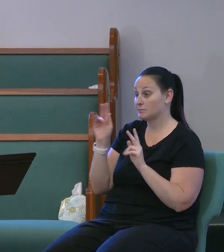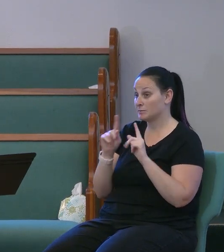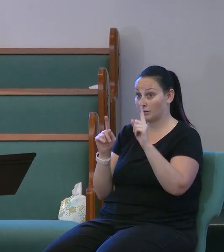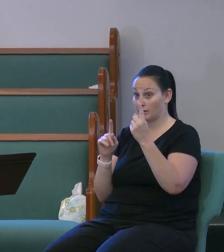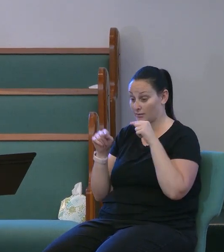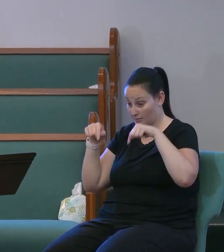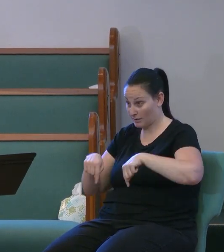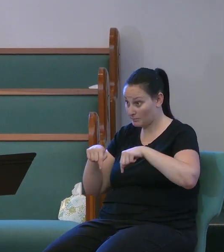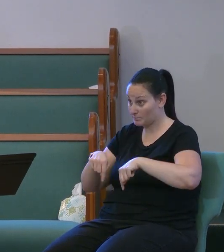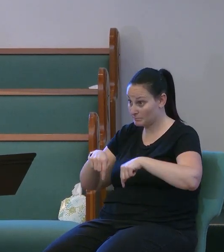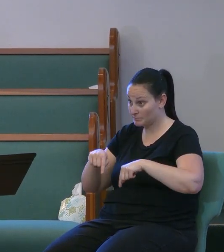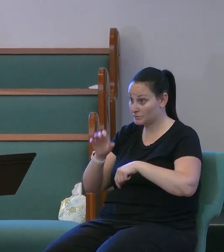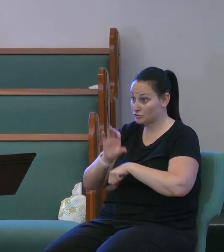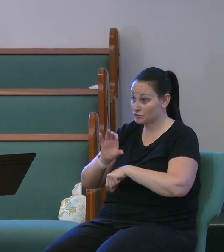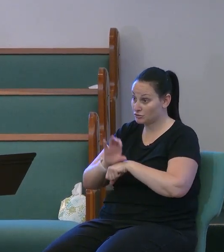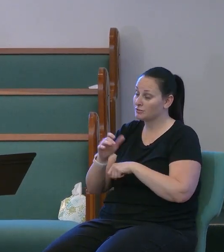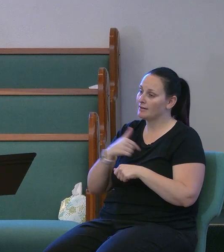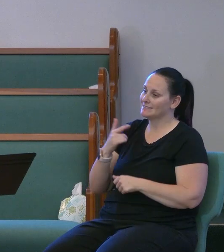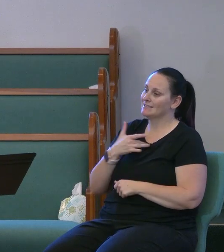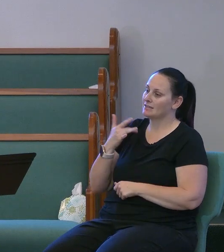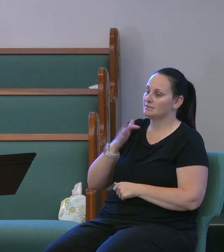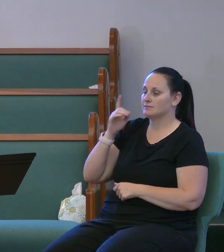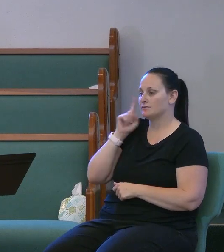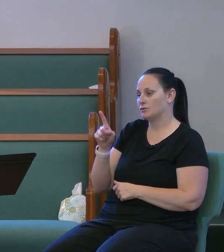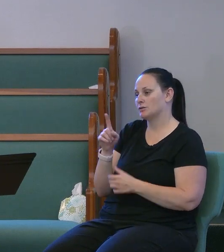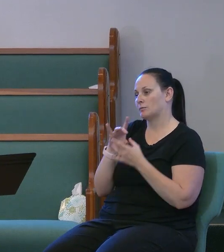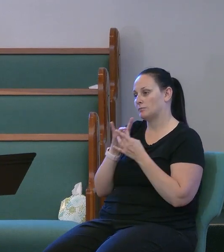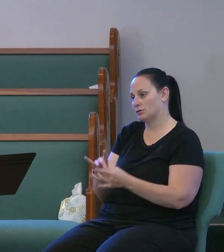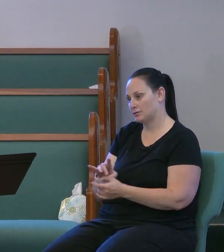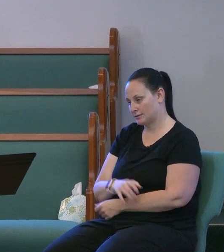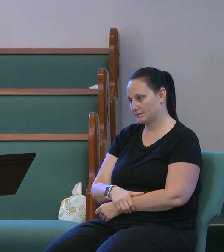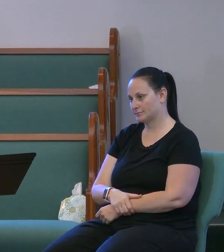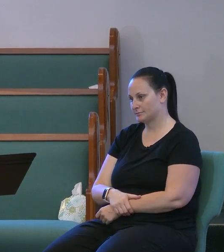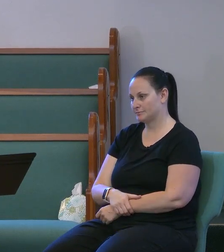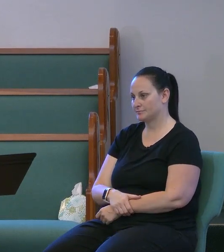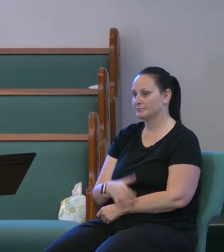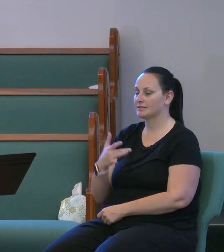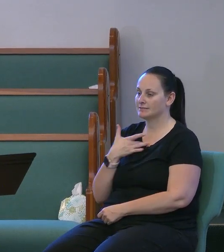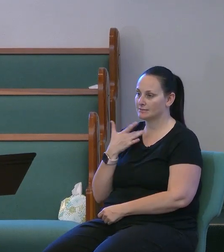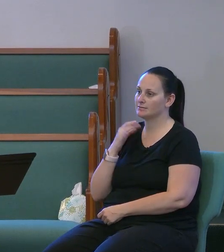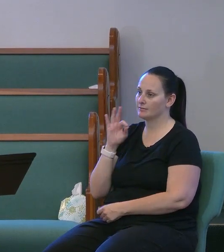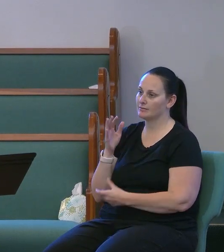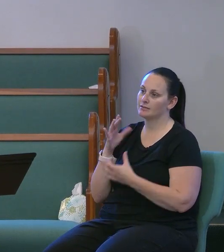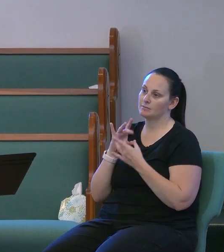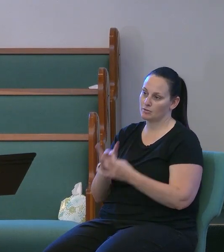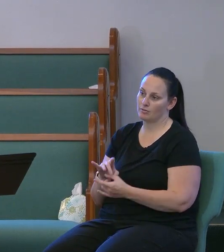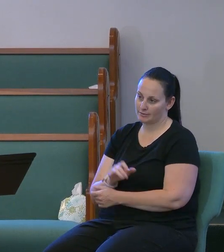this congregation and have a sense of belonging, a sense of belonging.